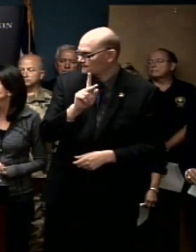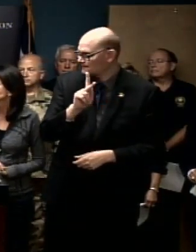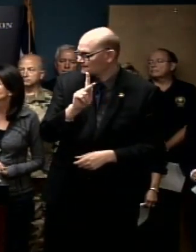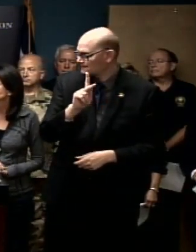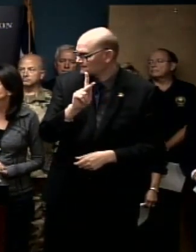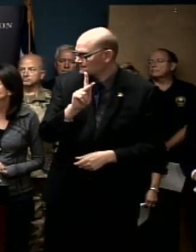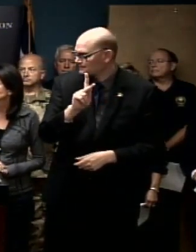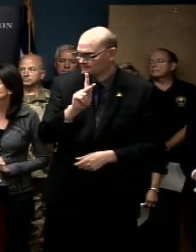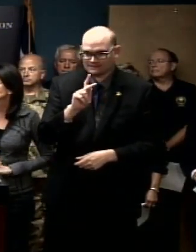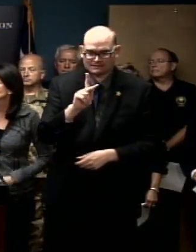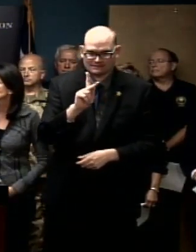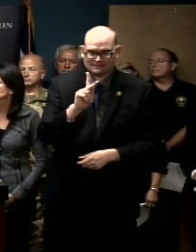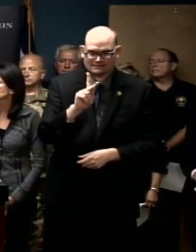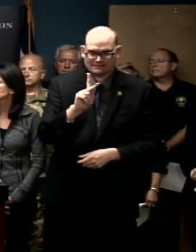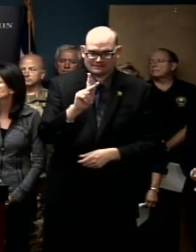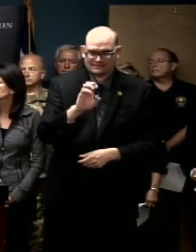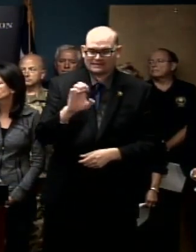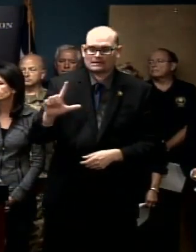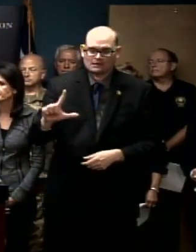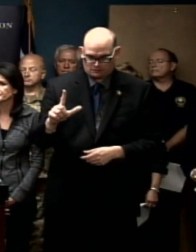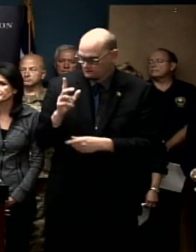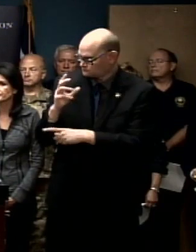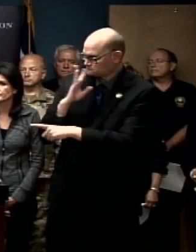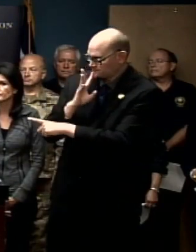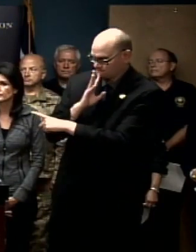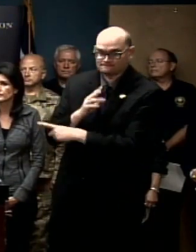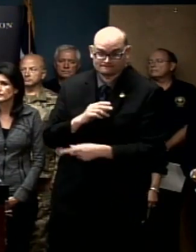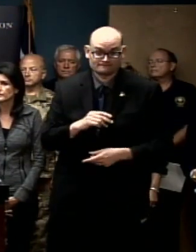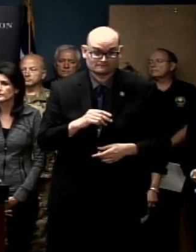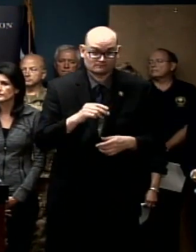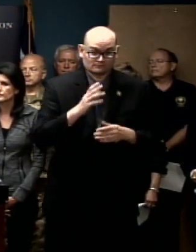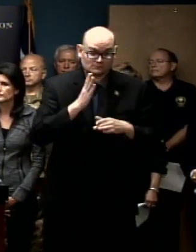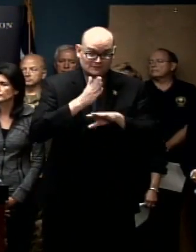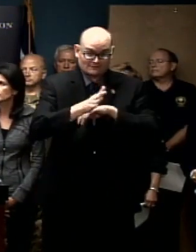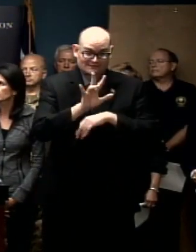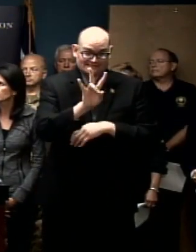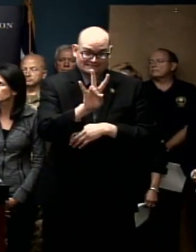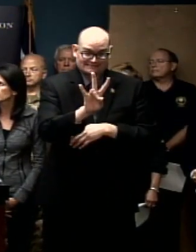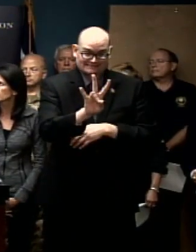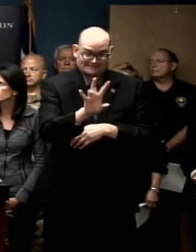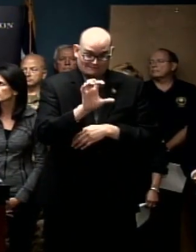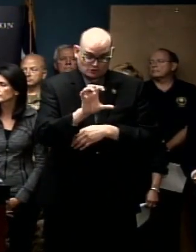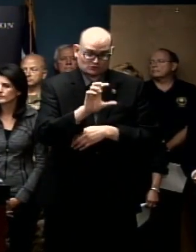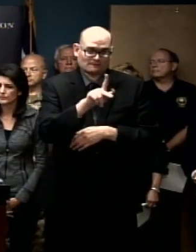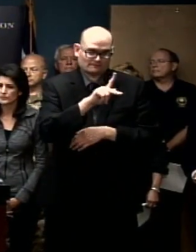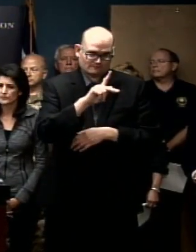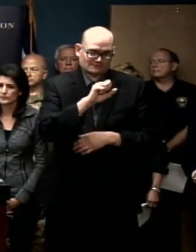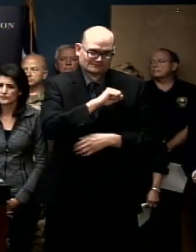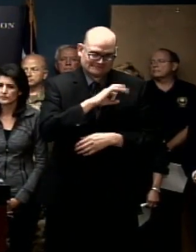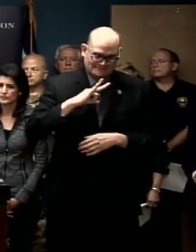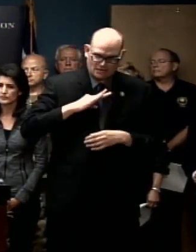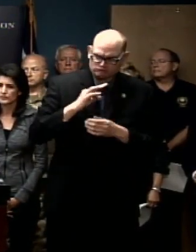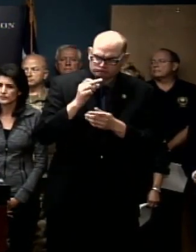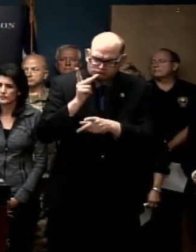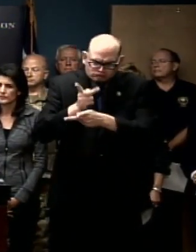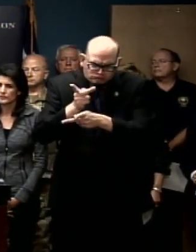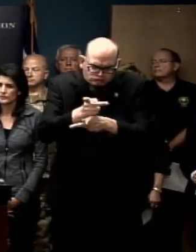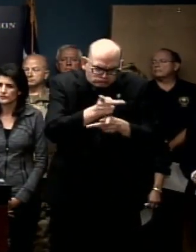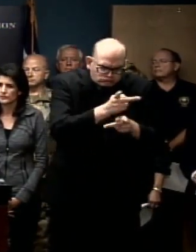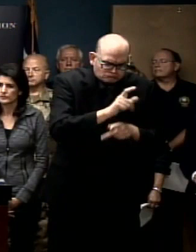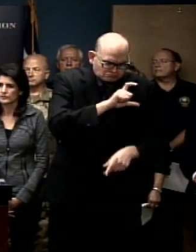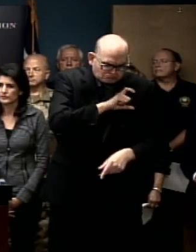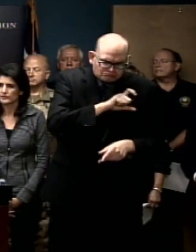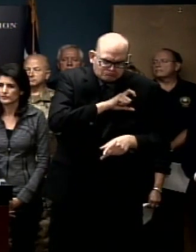currently have 761 state law enforcement personnel and 278 National Guardsmen assigned to security